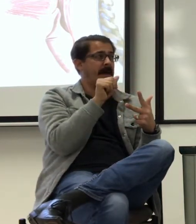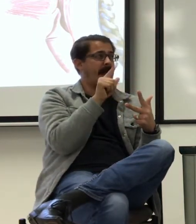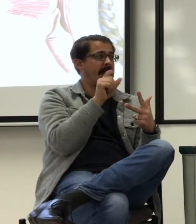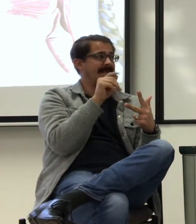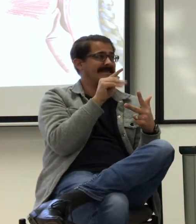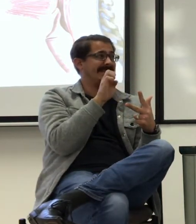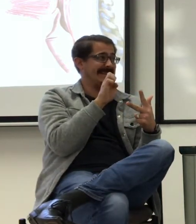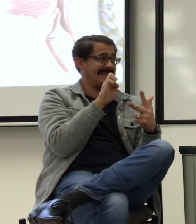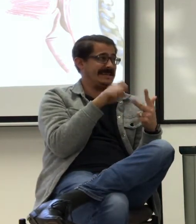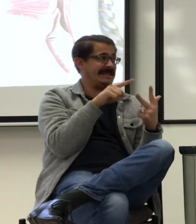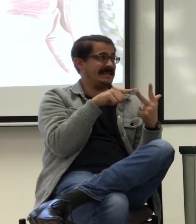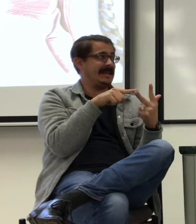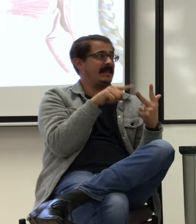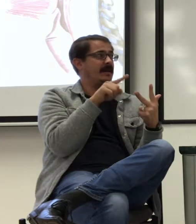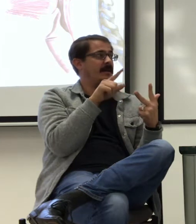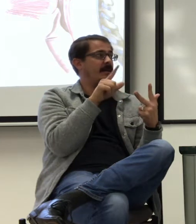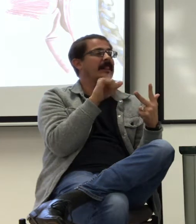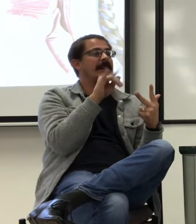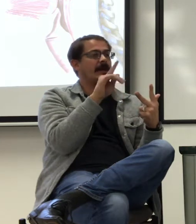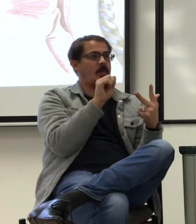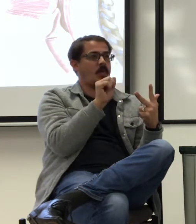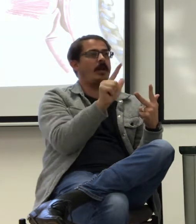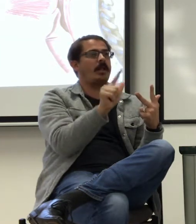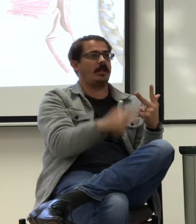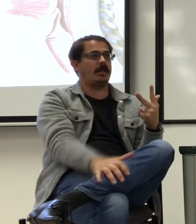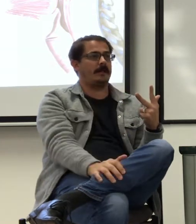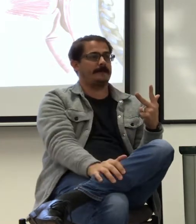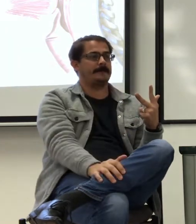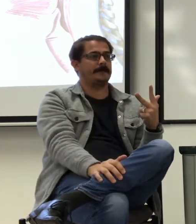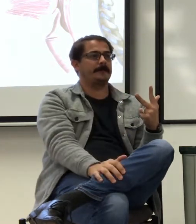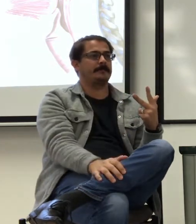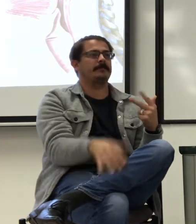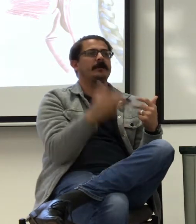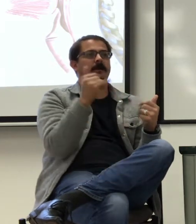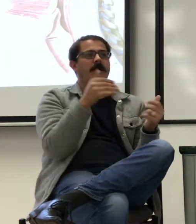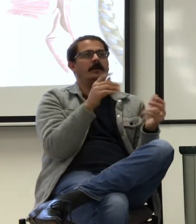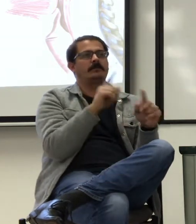all in the throat. So let me get to the laryngopharynx. Let's look at a different picture now.